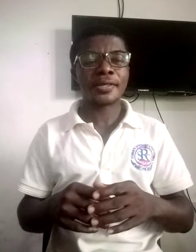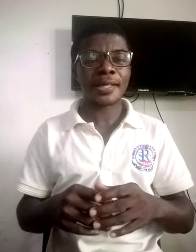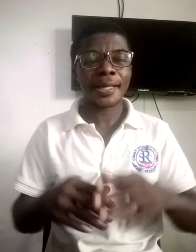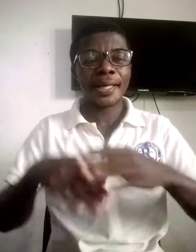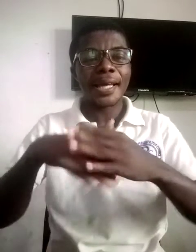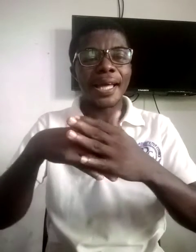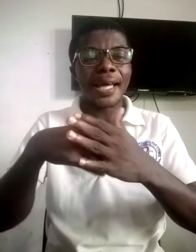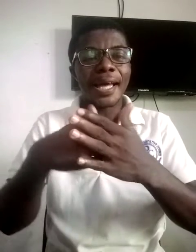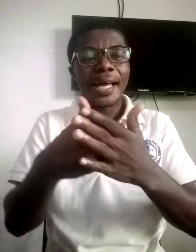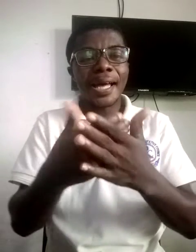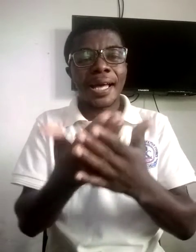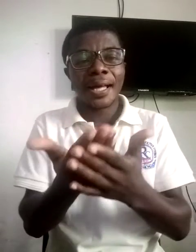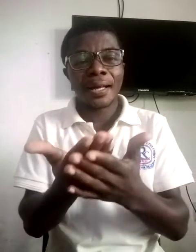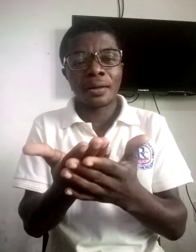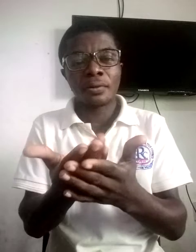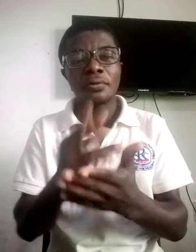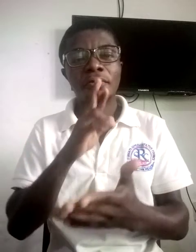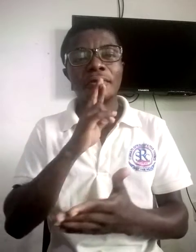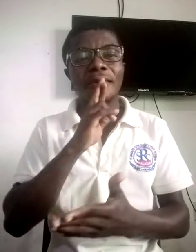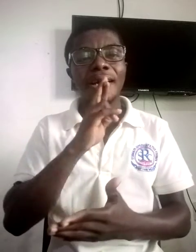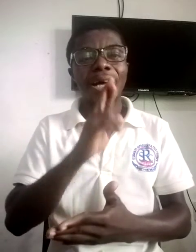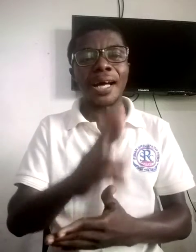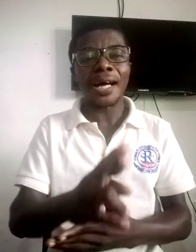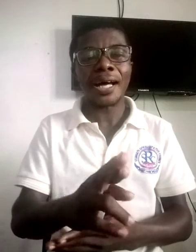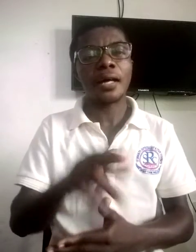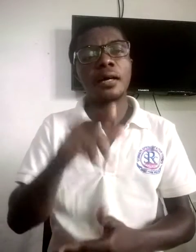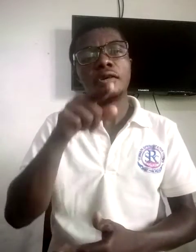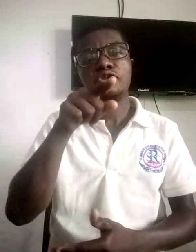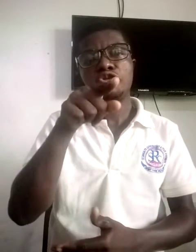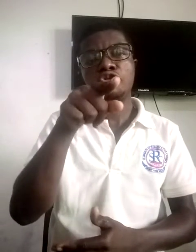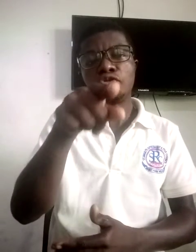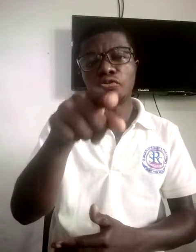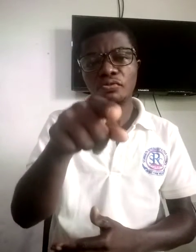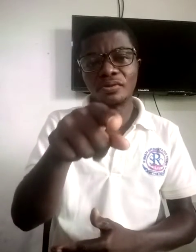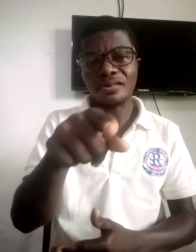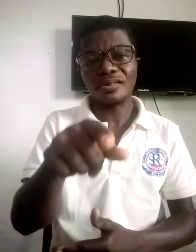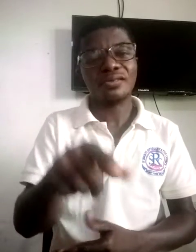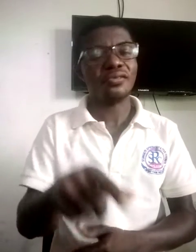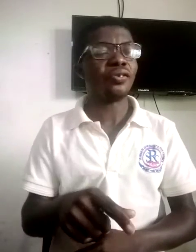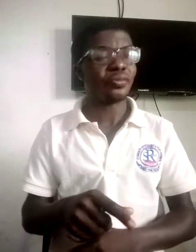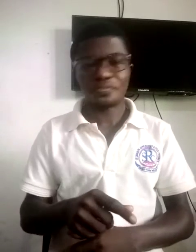sign how are you. No.